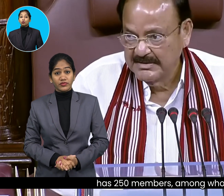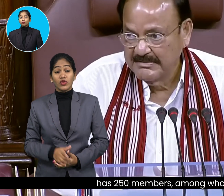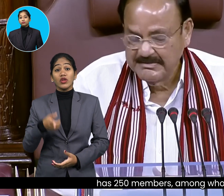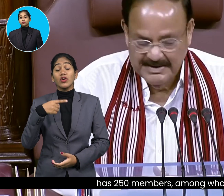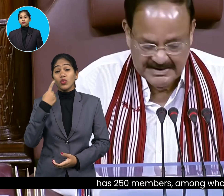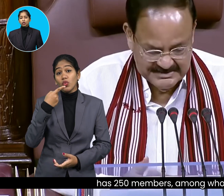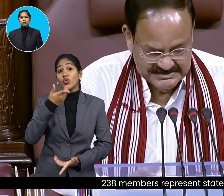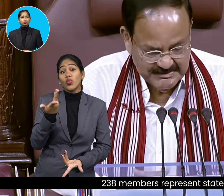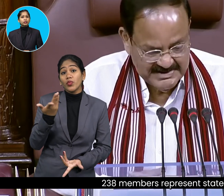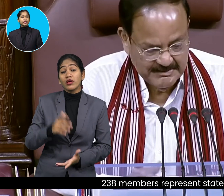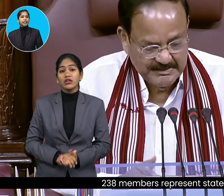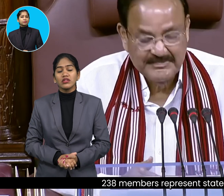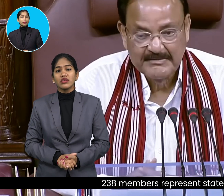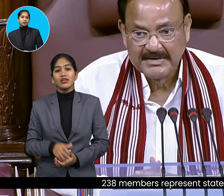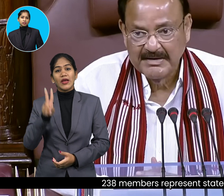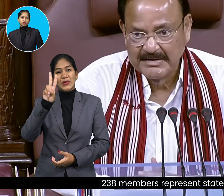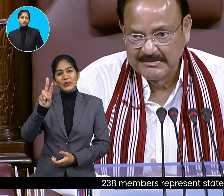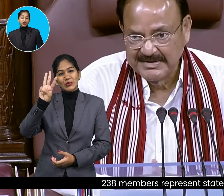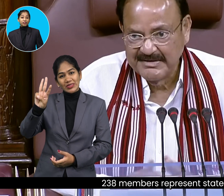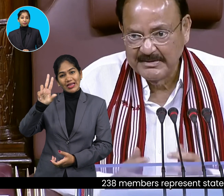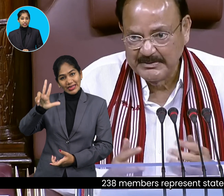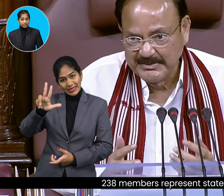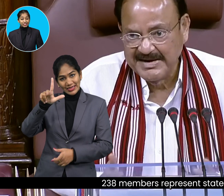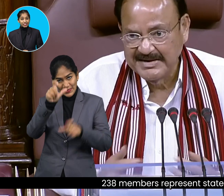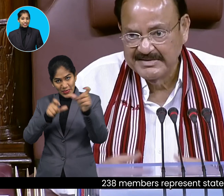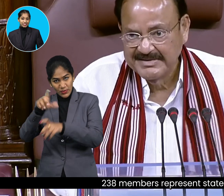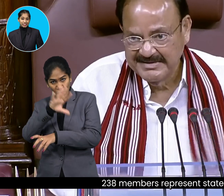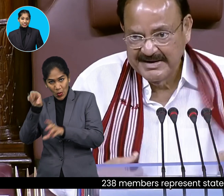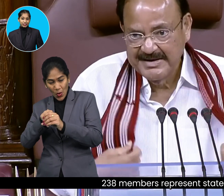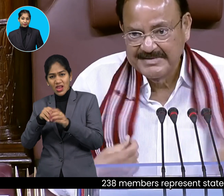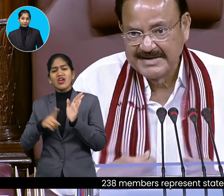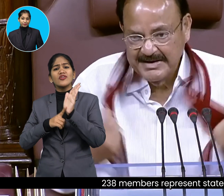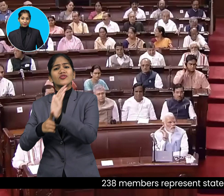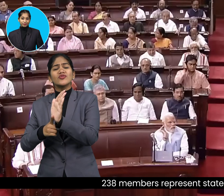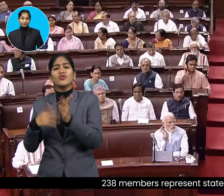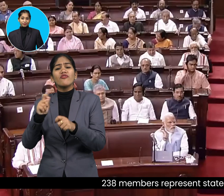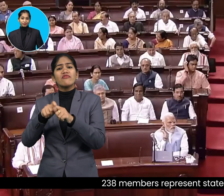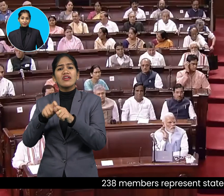among whom 238 members represent states